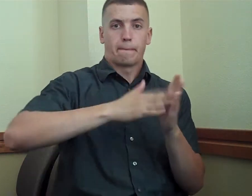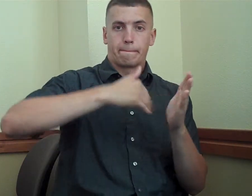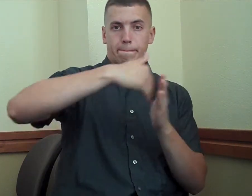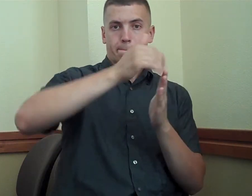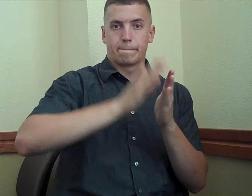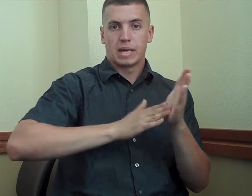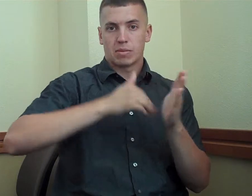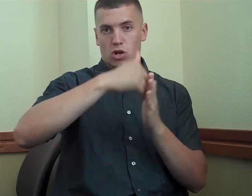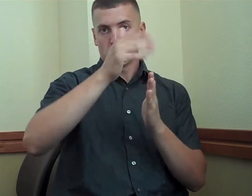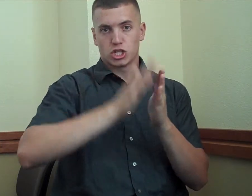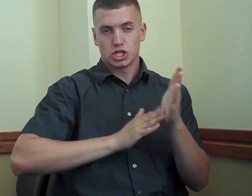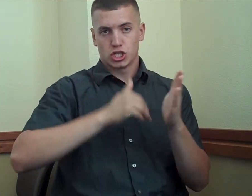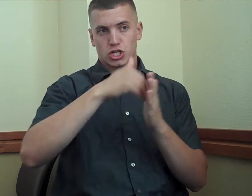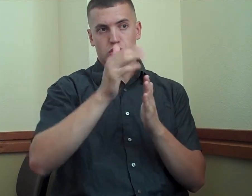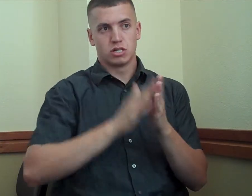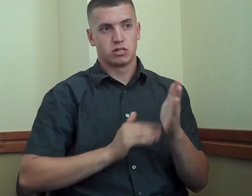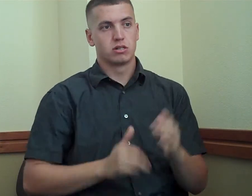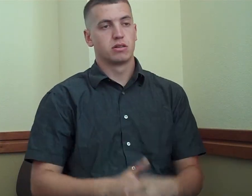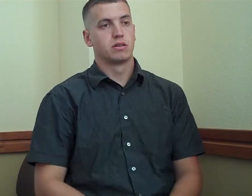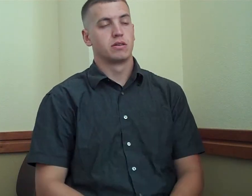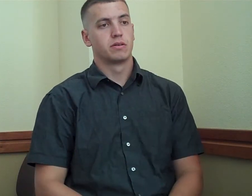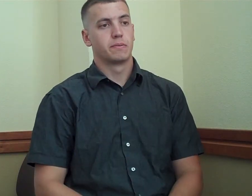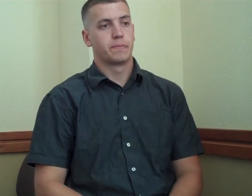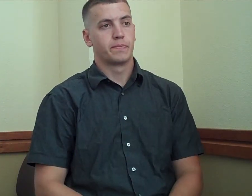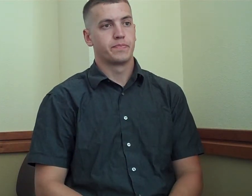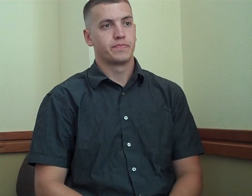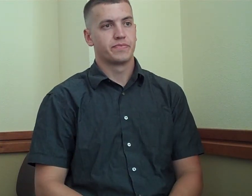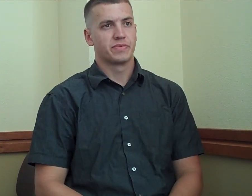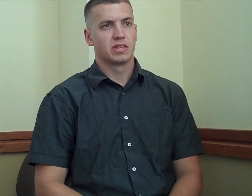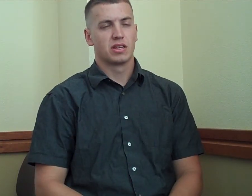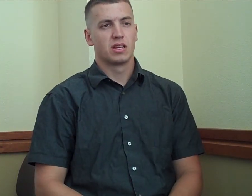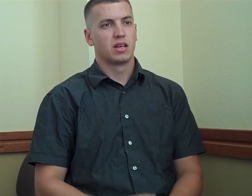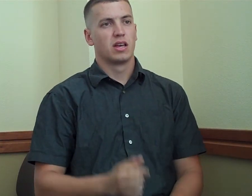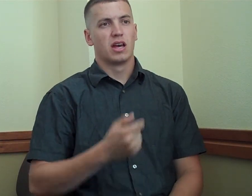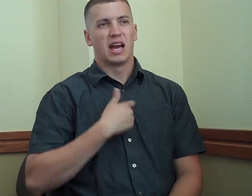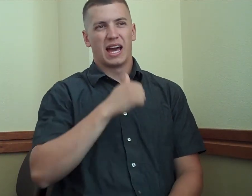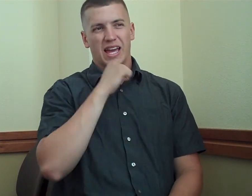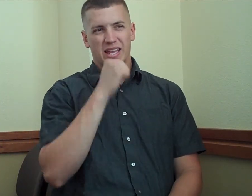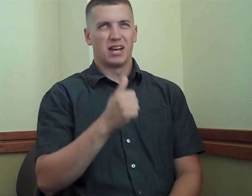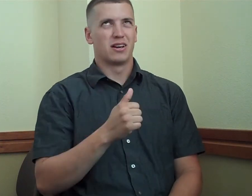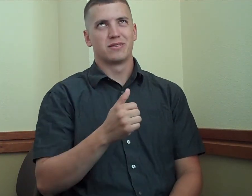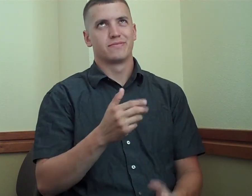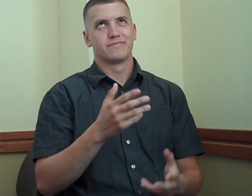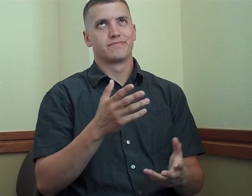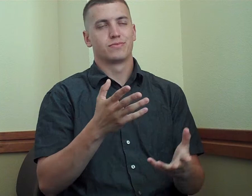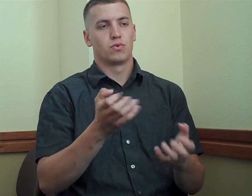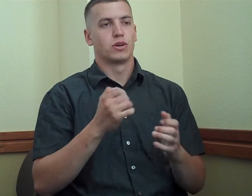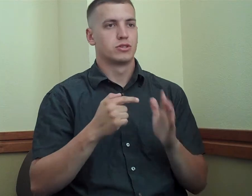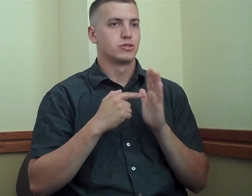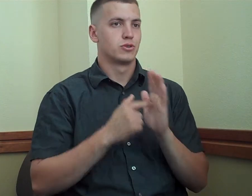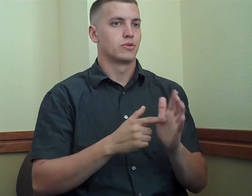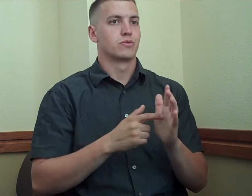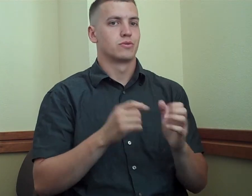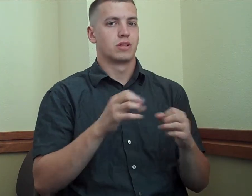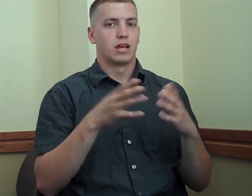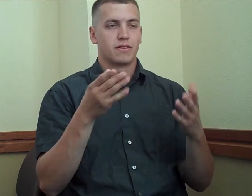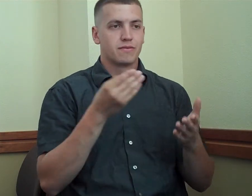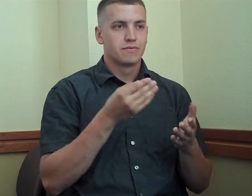of their hard-wearing nature. I was not planning on showing you any meat, because of course half the book's meat, and you probably all know what meats they